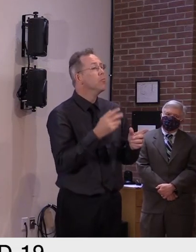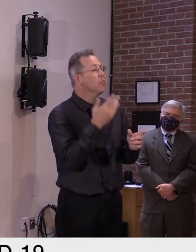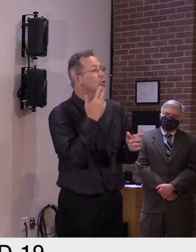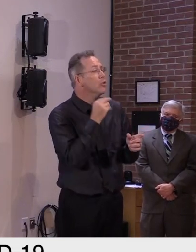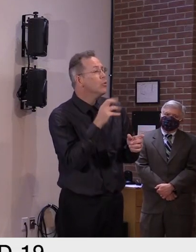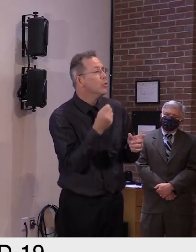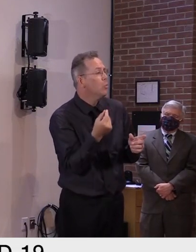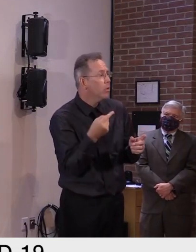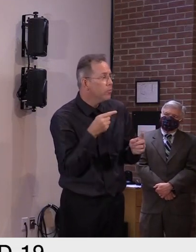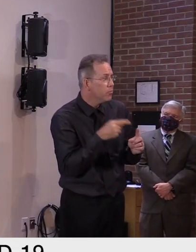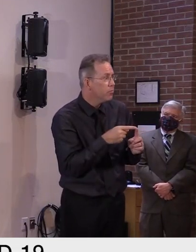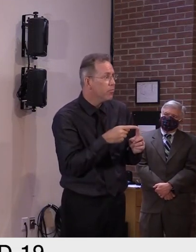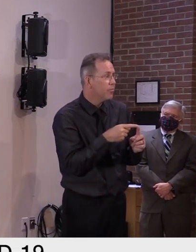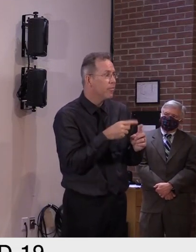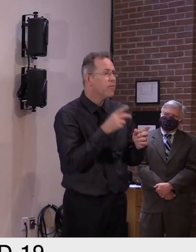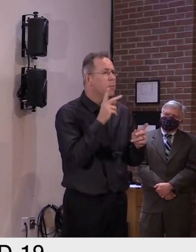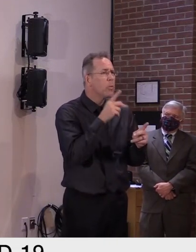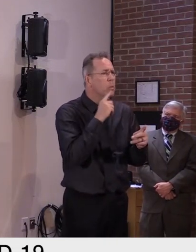sort.